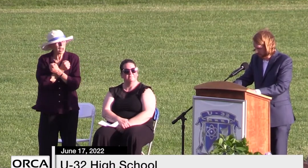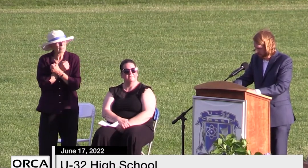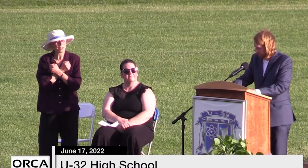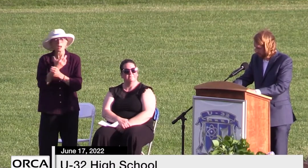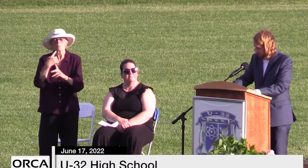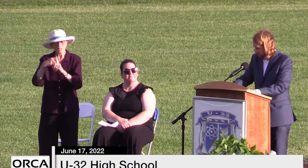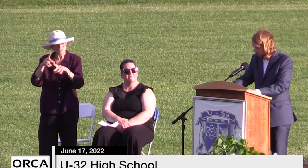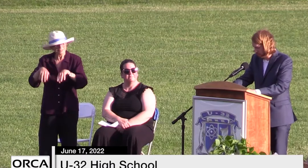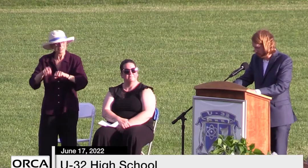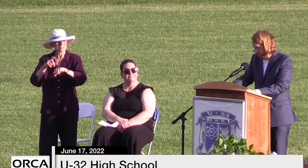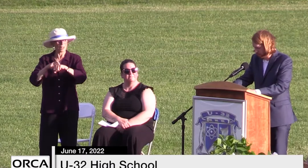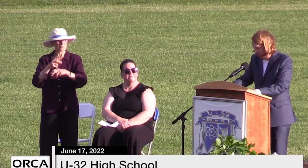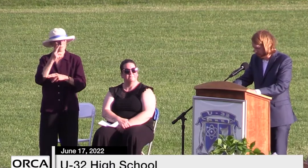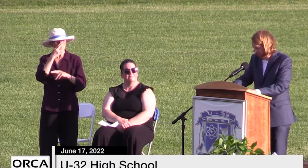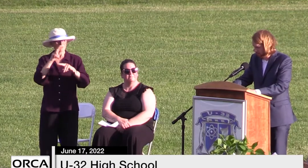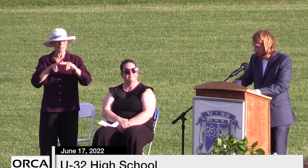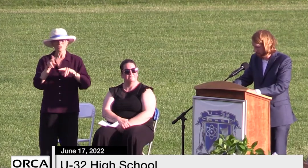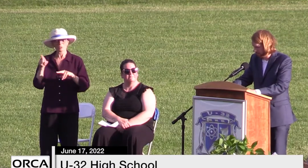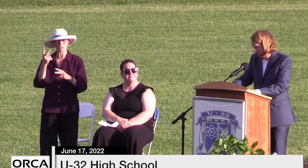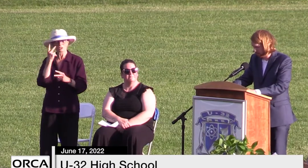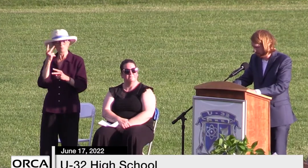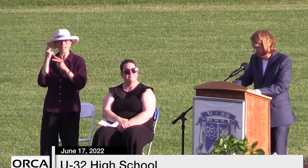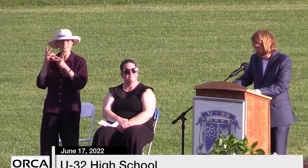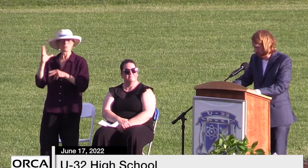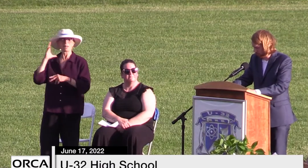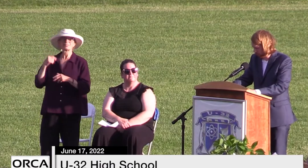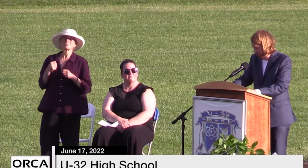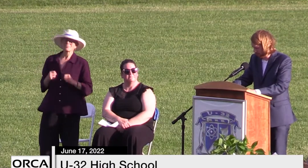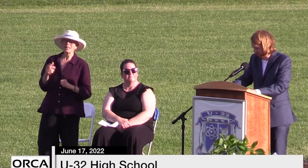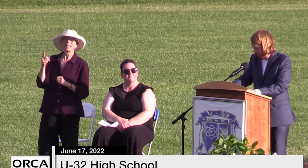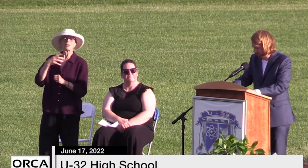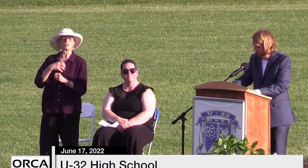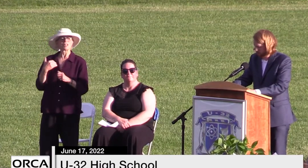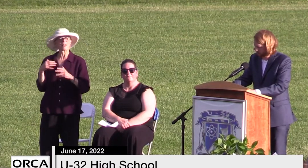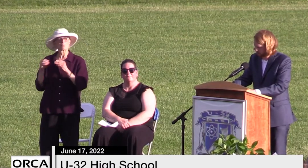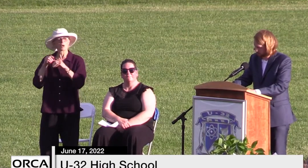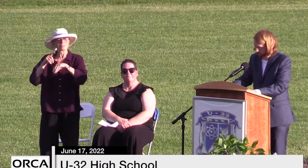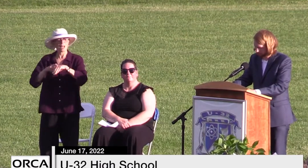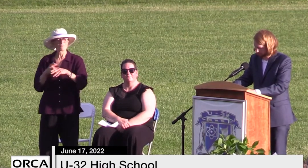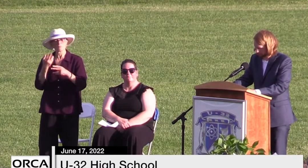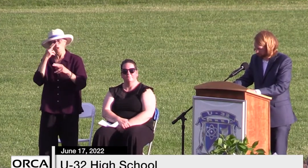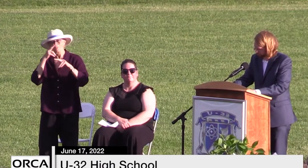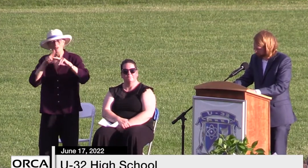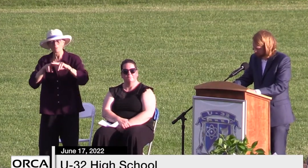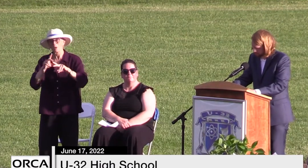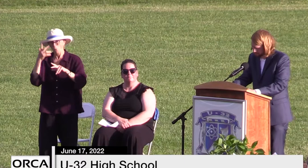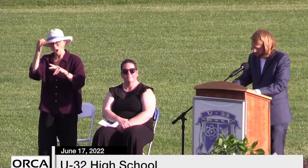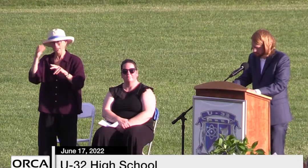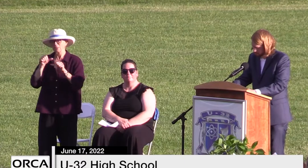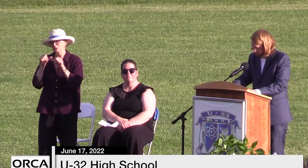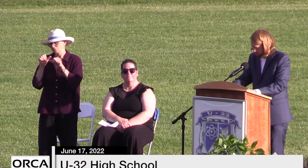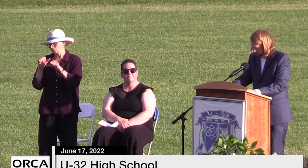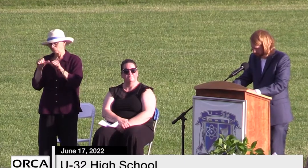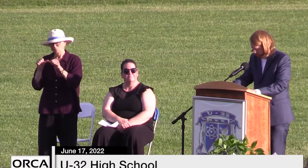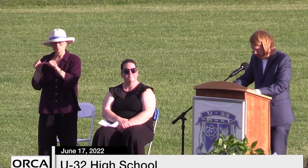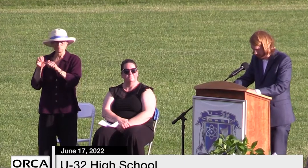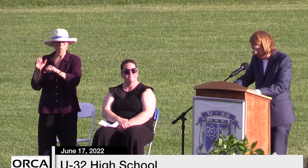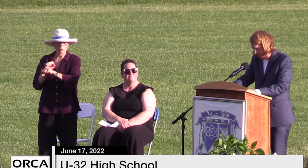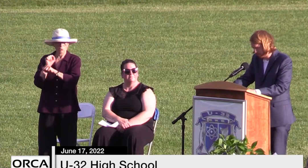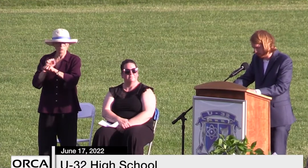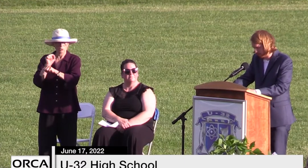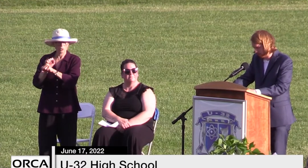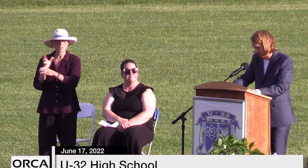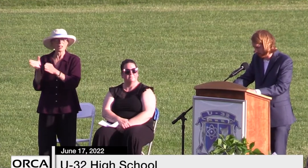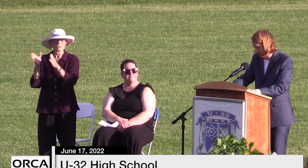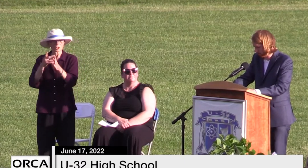have fun. As he looks back on his past, he wishes he was able to take more time to have fun, for he constantly worked. Well, you just